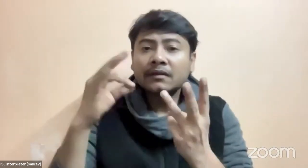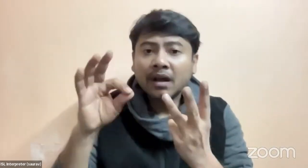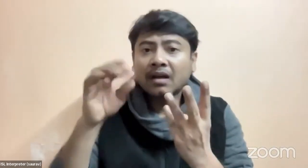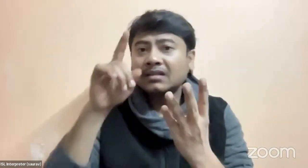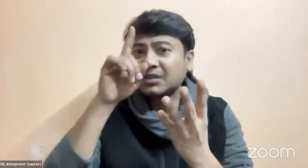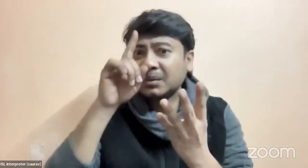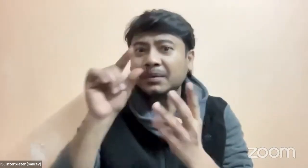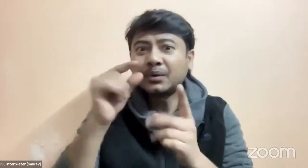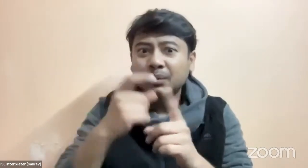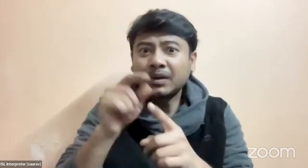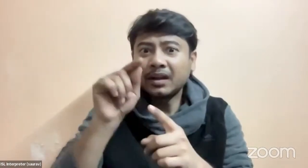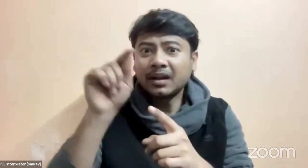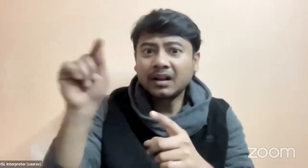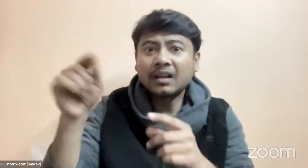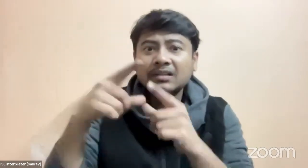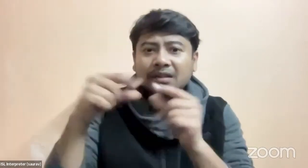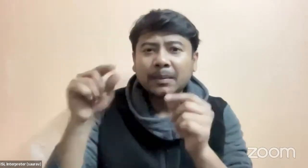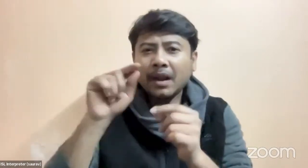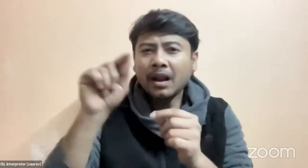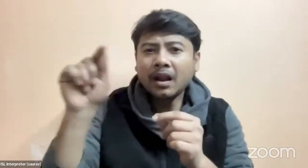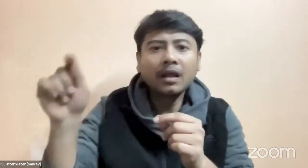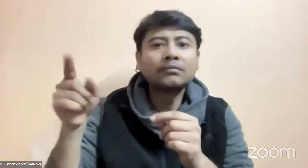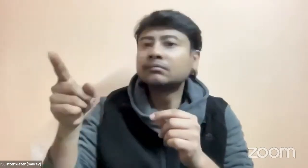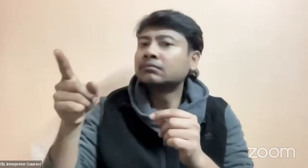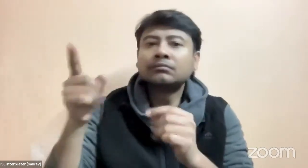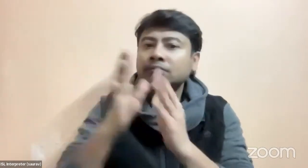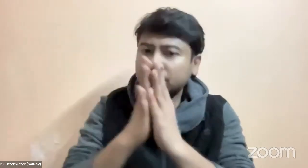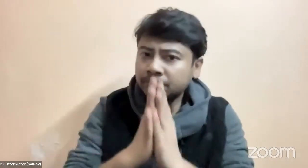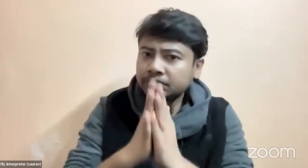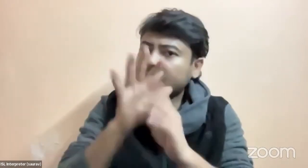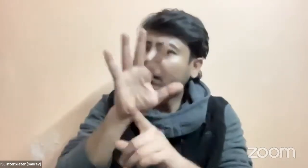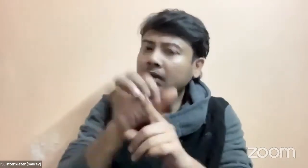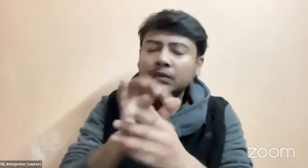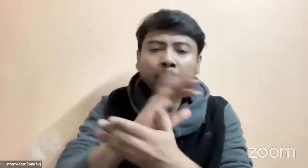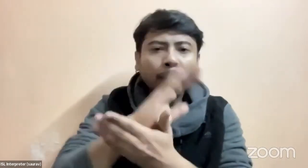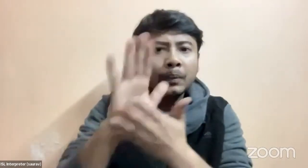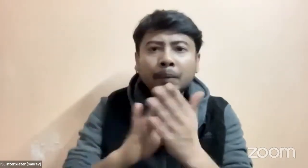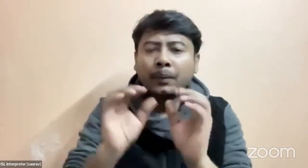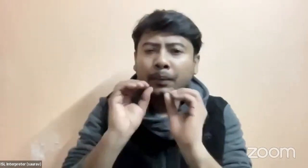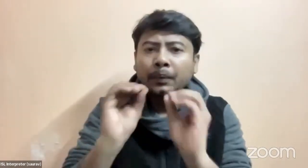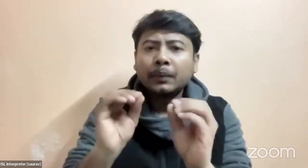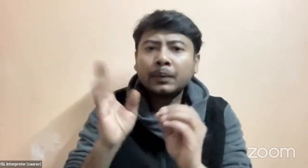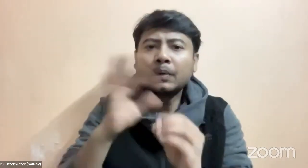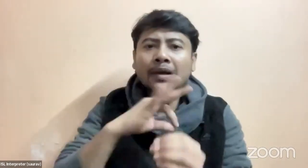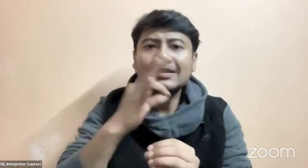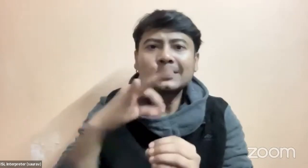these places, there is no culture. There is no spirituality.